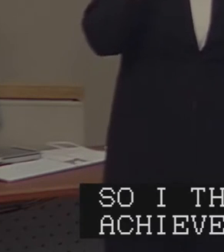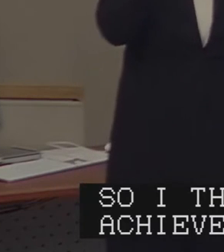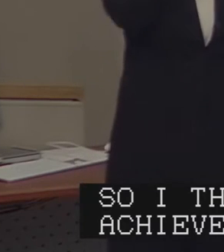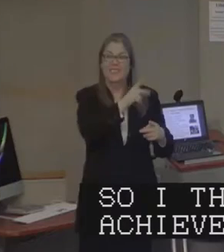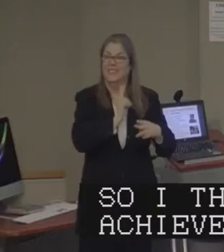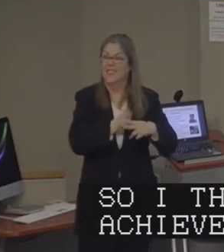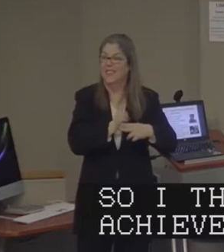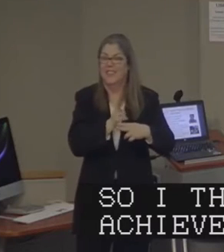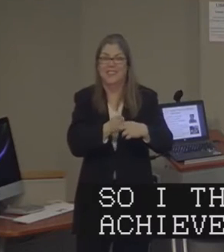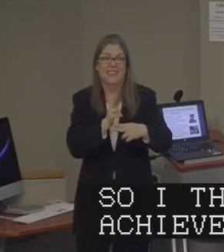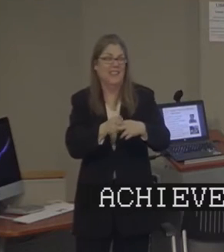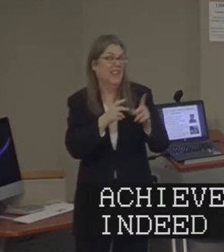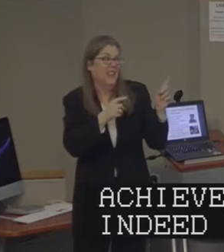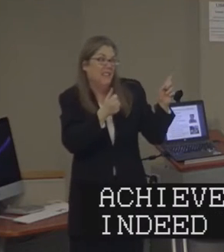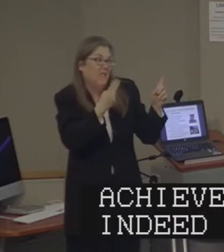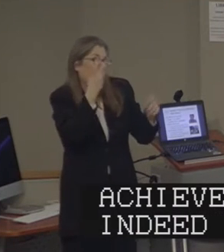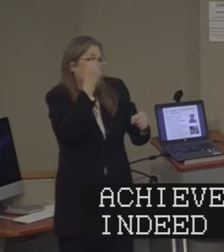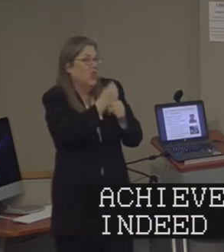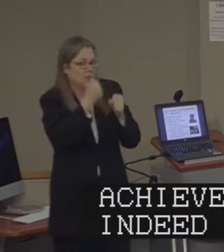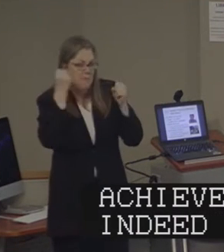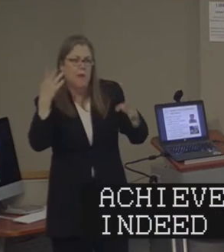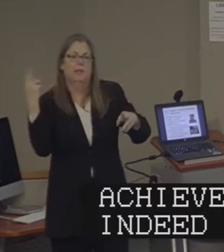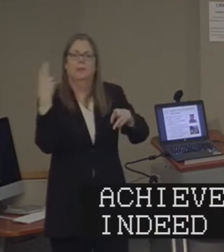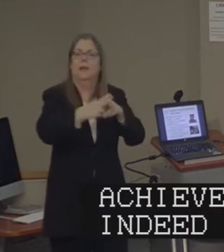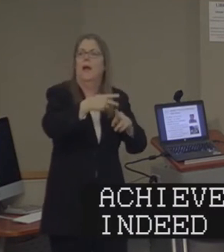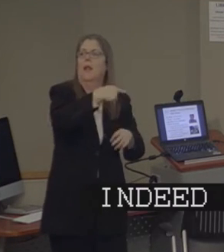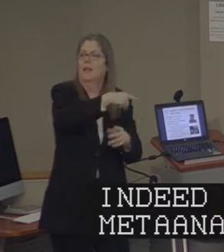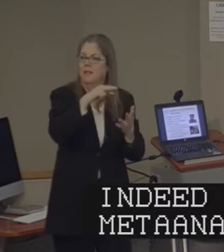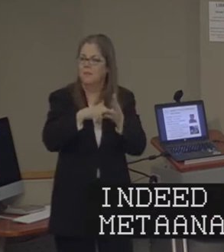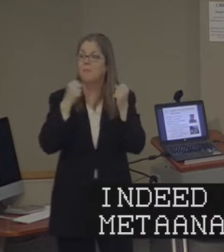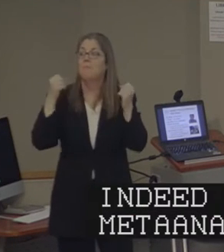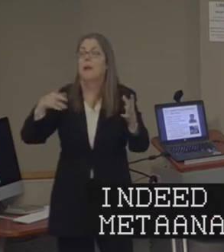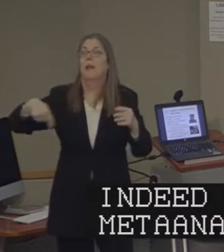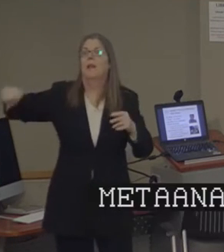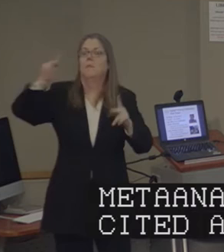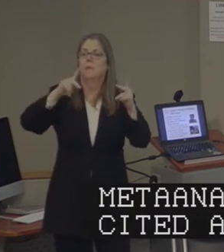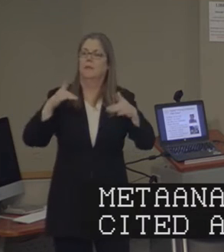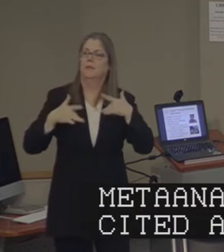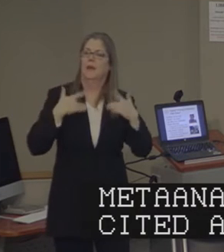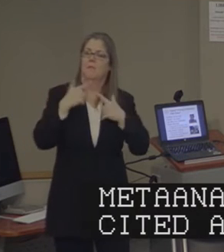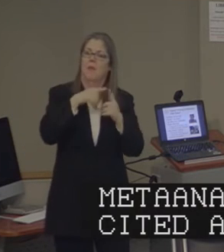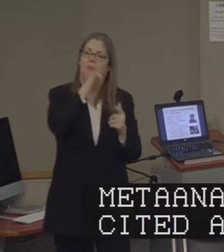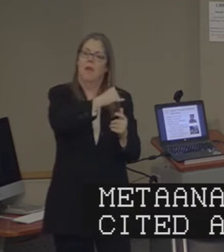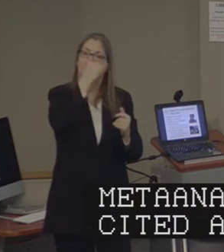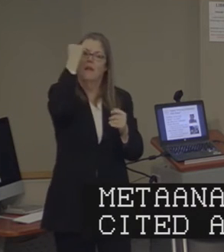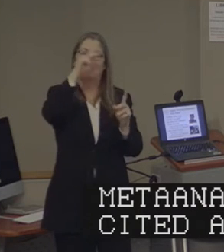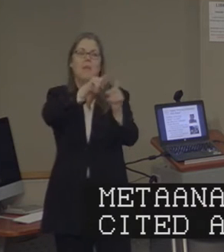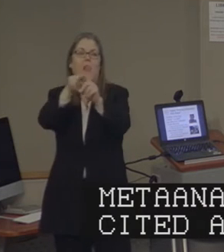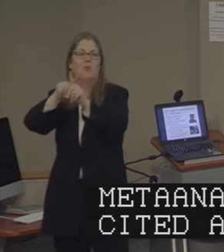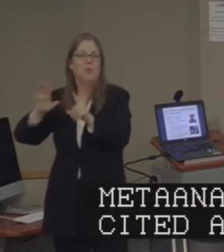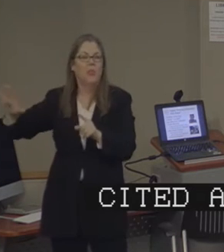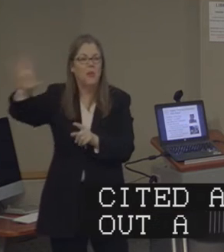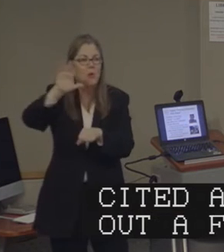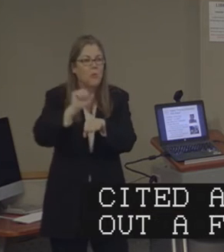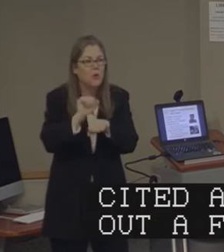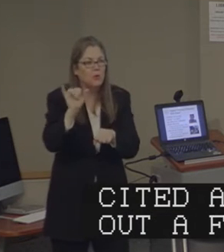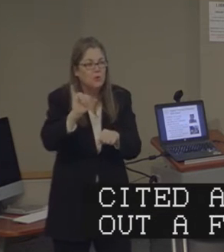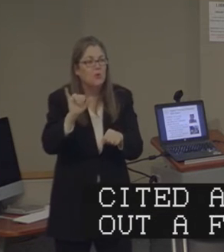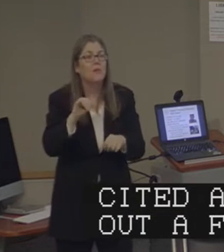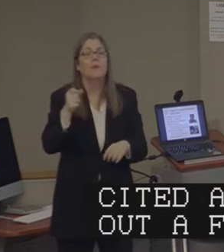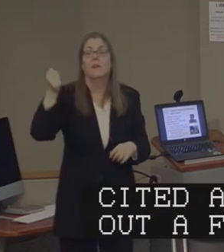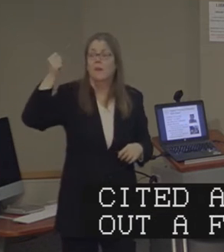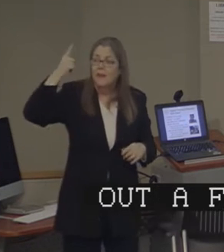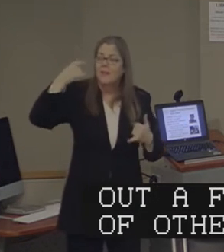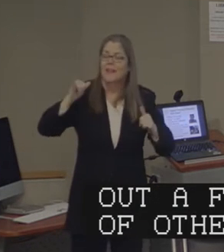lot, and it's only been out a few years, shows that a lot of other people are excited about it. But there are still a lot of remaining